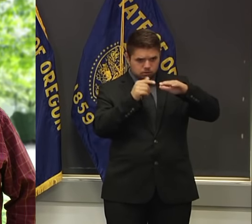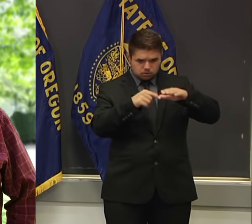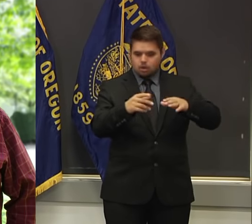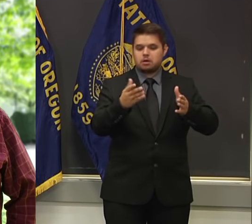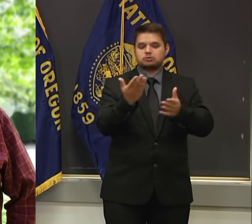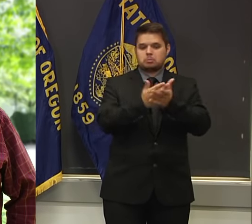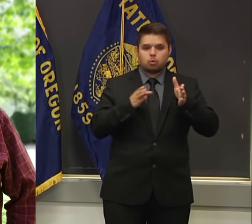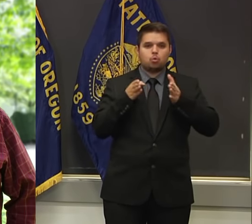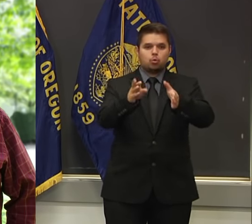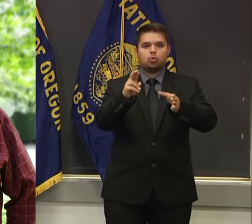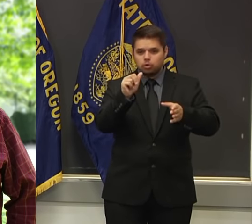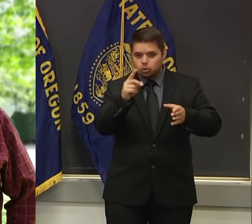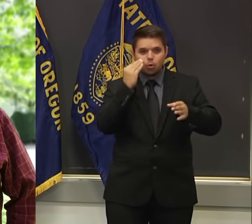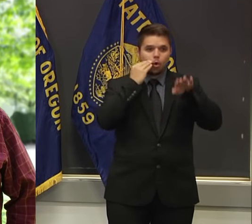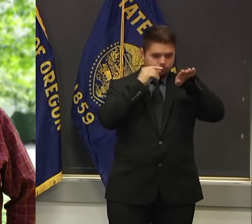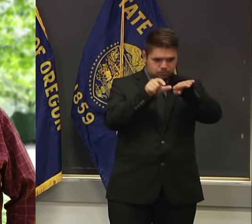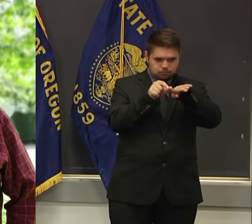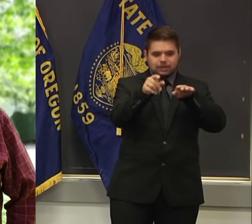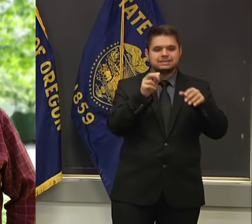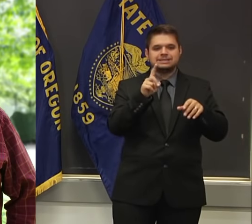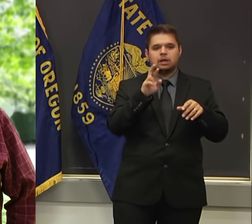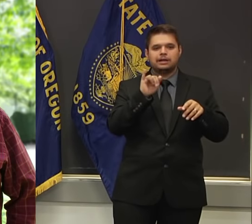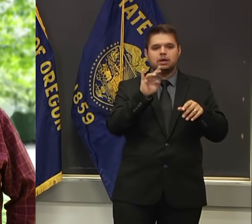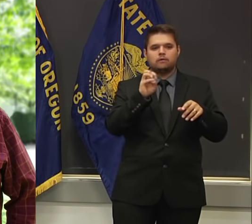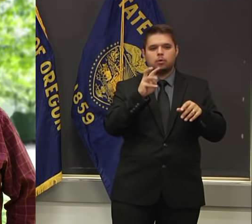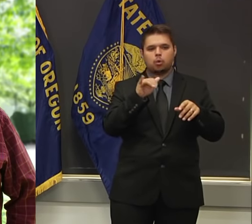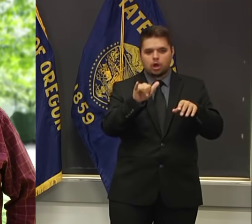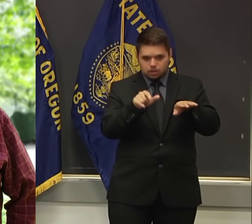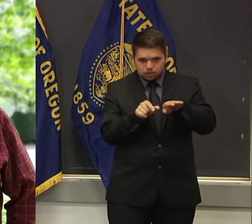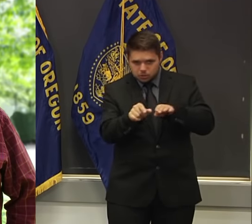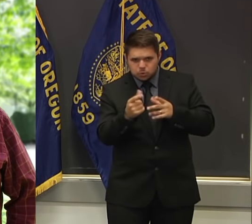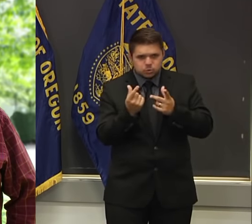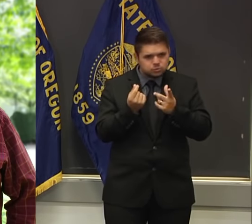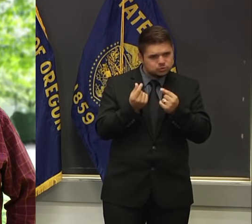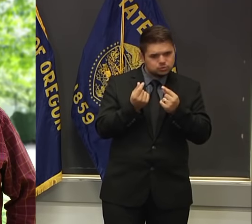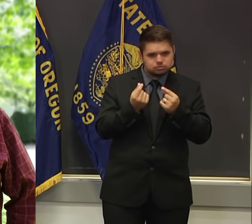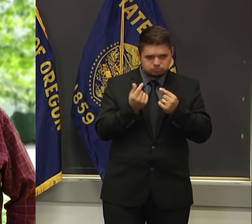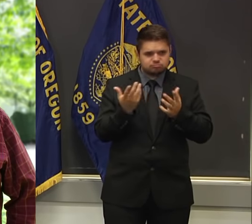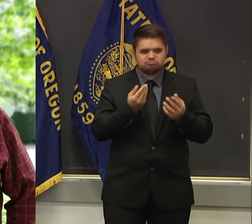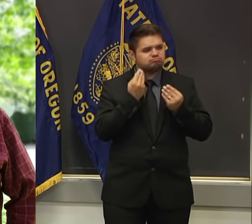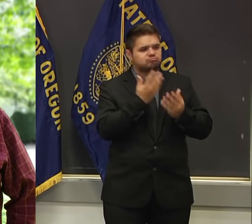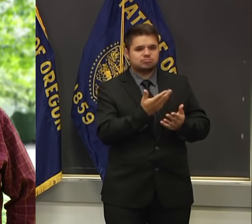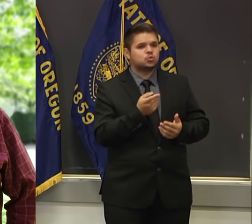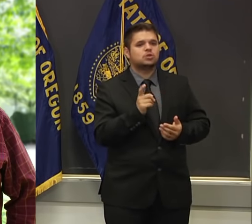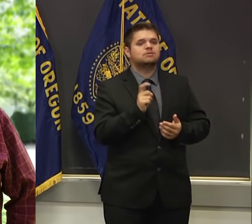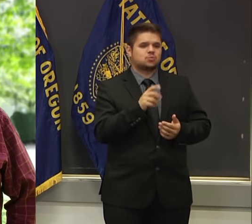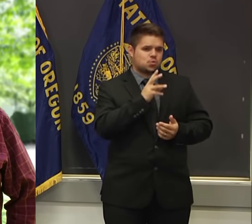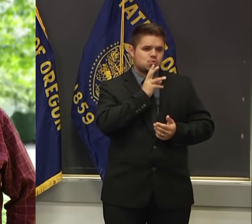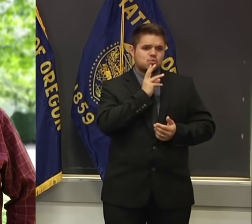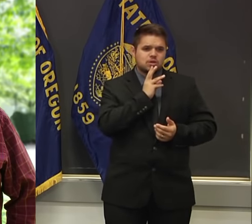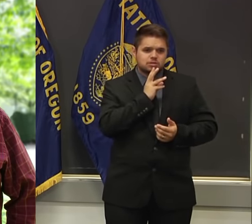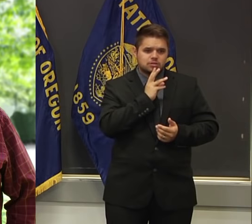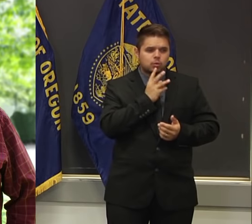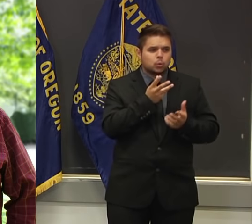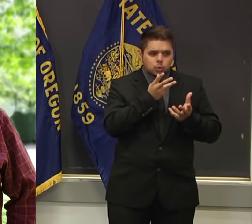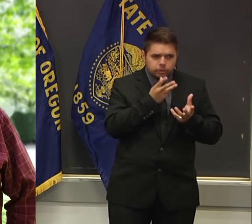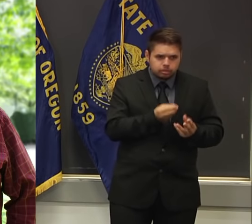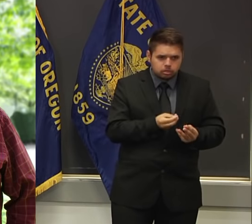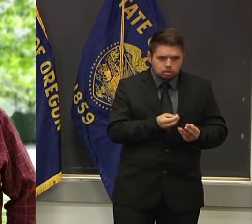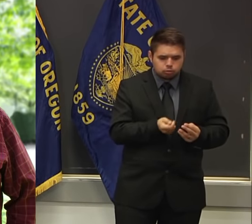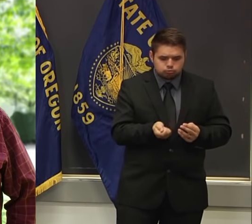the important, simple message is wet it down and use less power, not more. The best approach